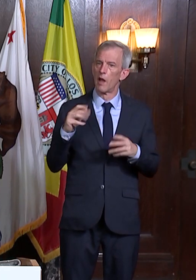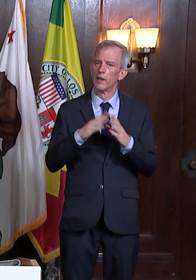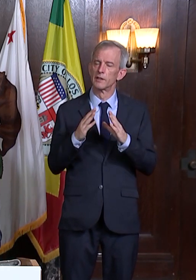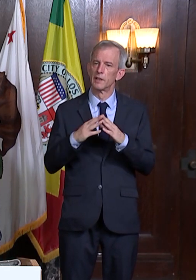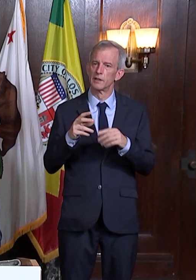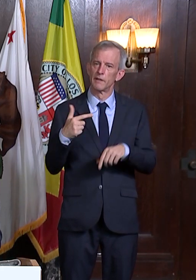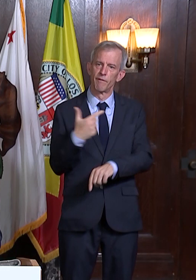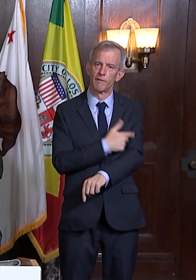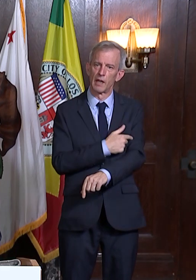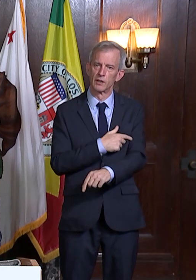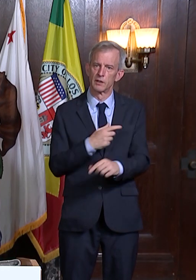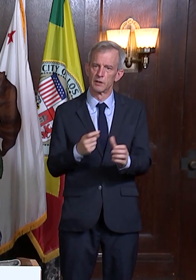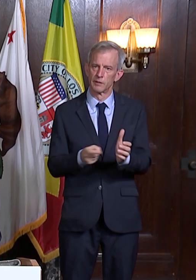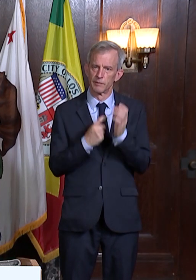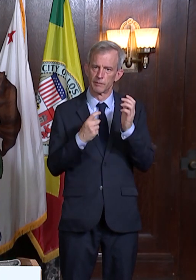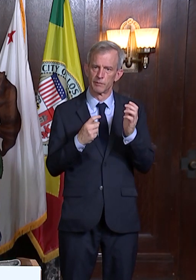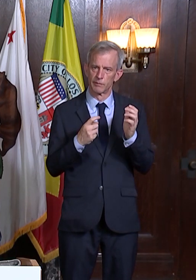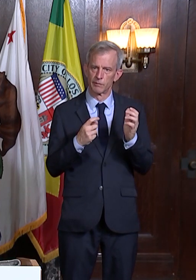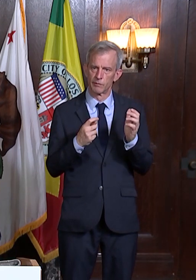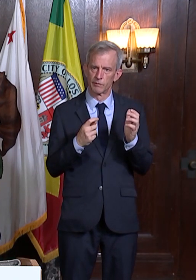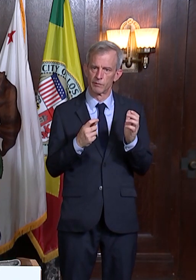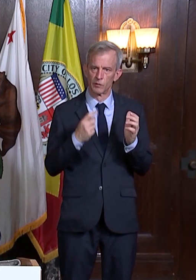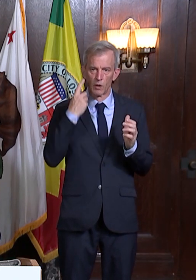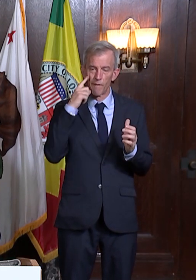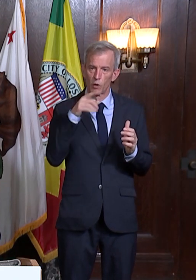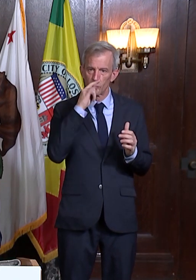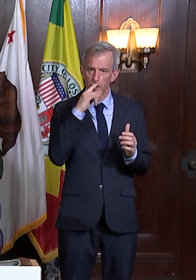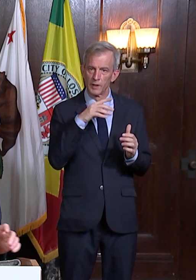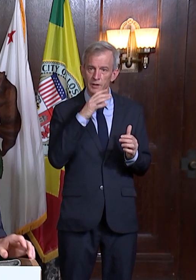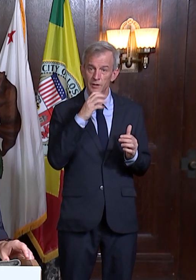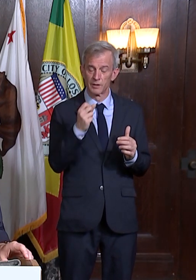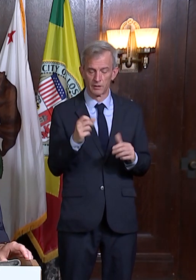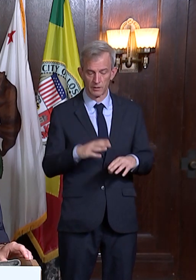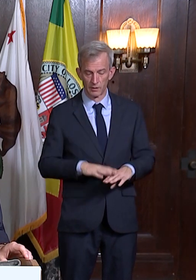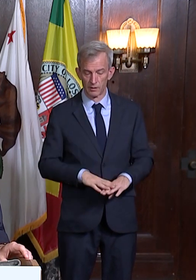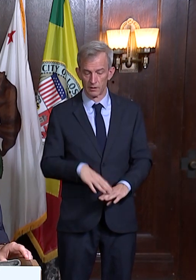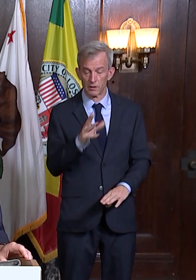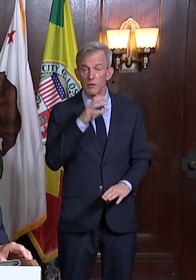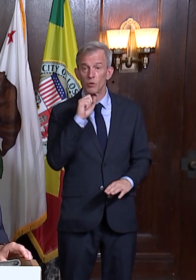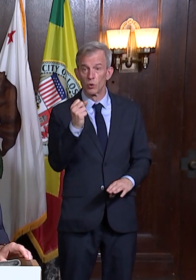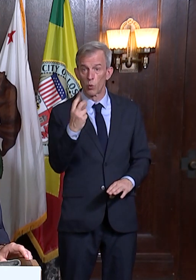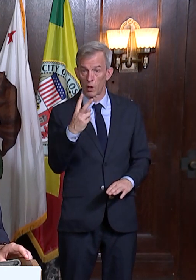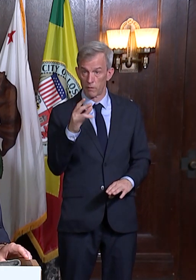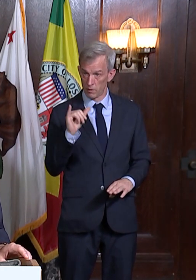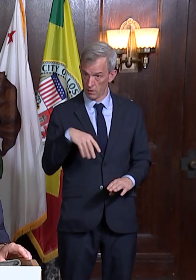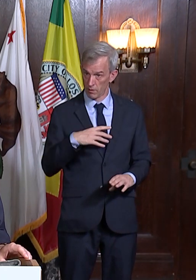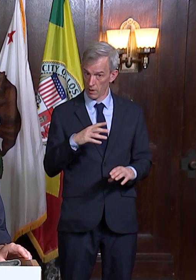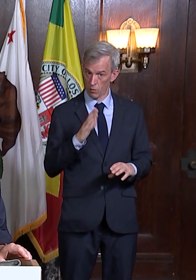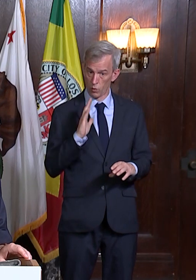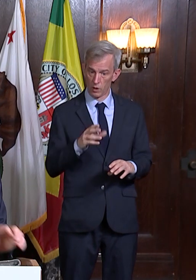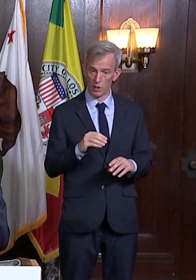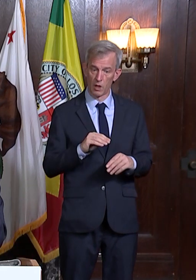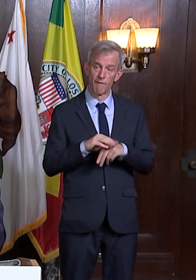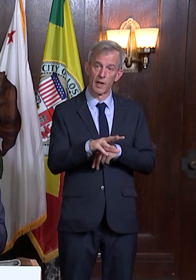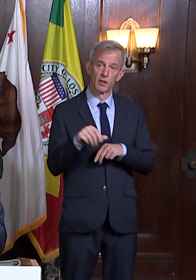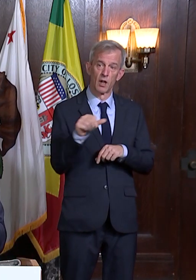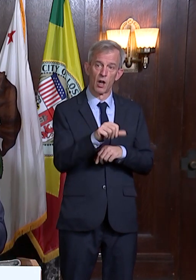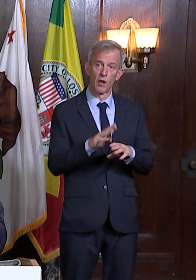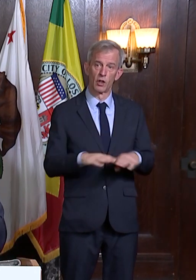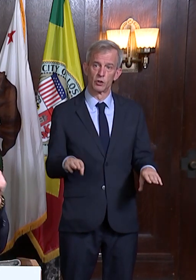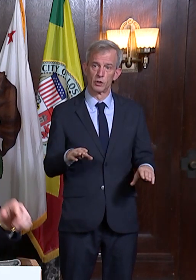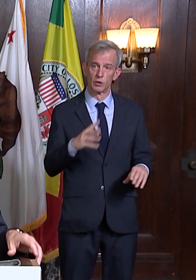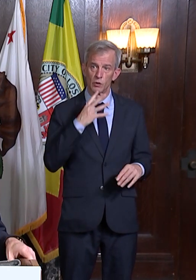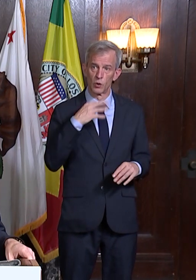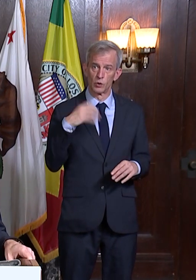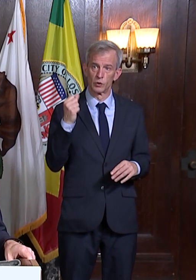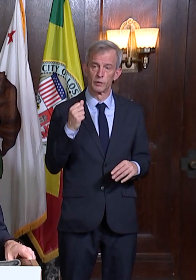to enter inside certain businesses currently for kids 12 and older. Is there any possibility of that extending to younger children in the future? Sure. I'll just say briefly in